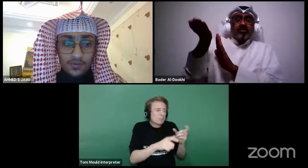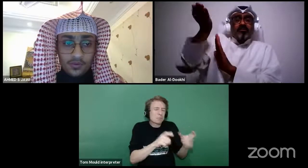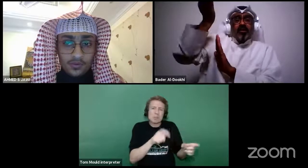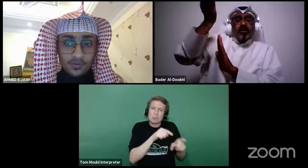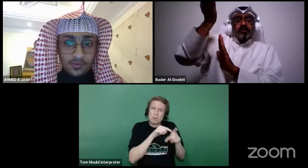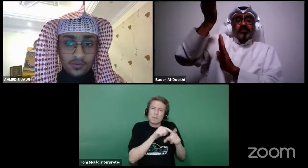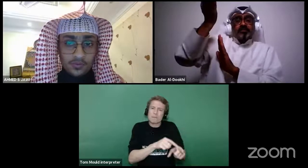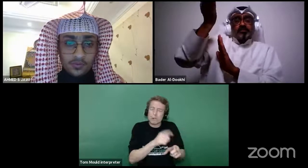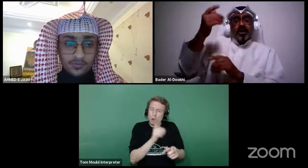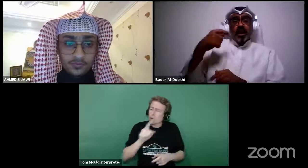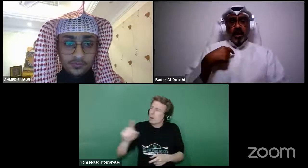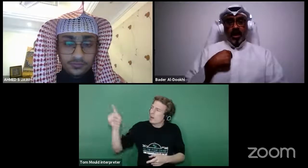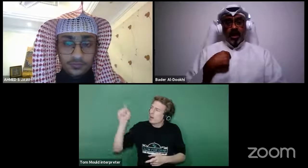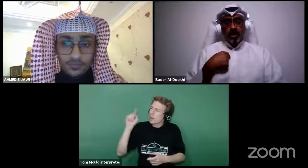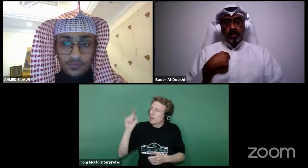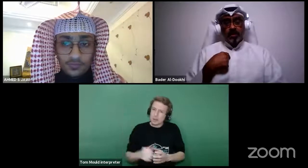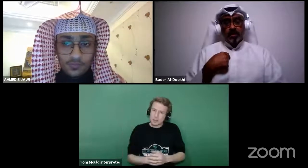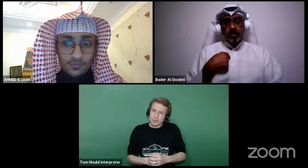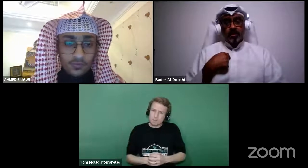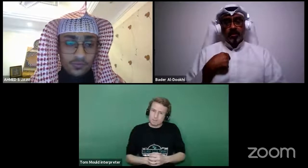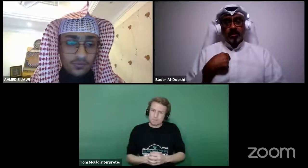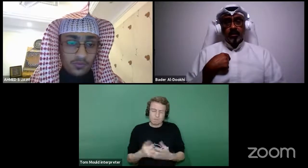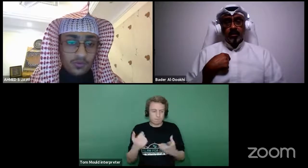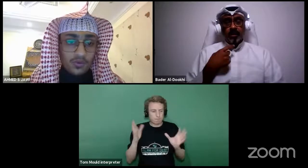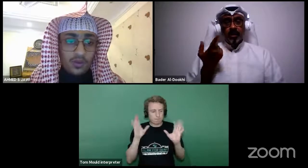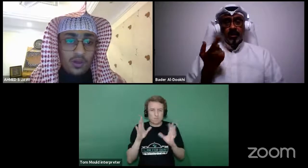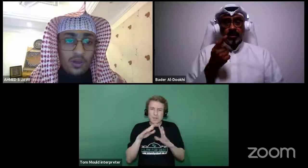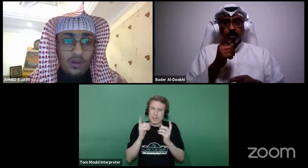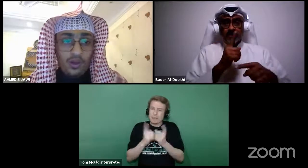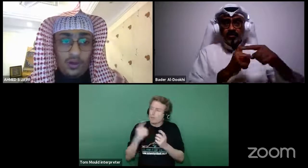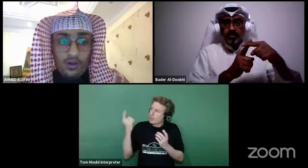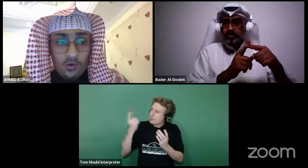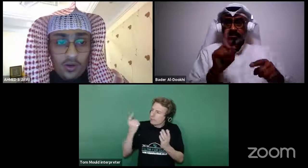and I am not of the polytheists.